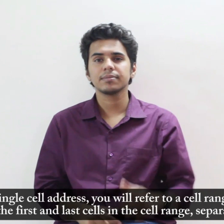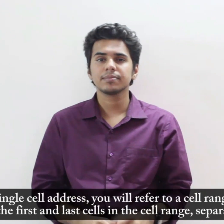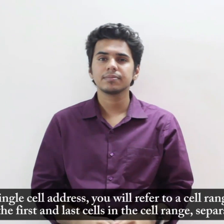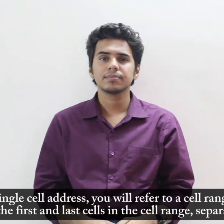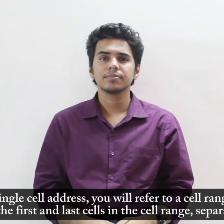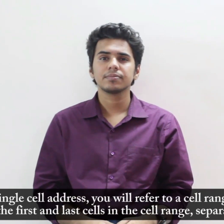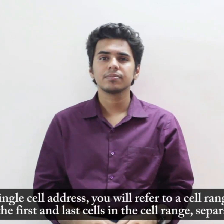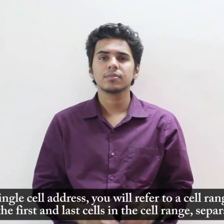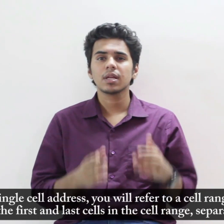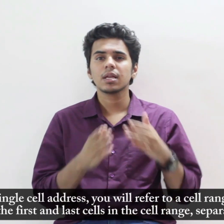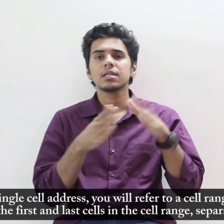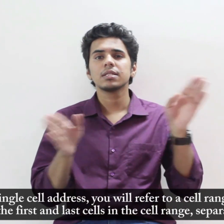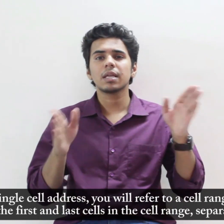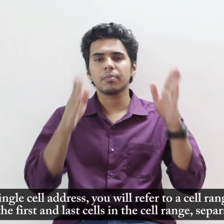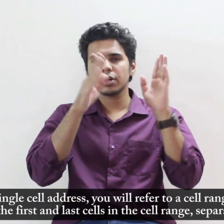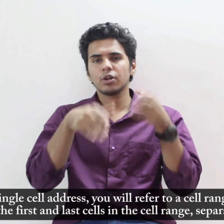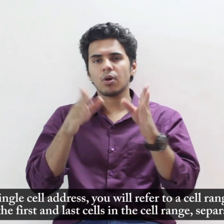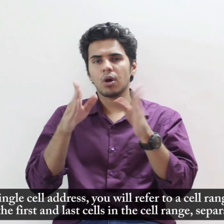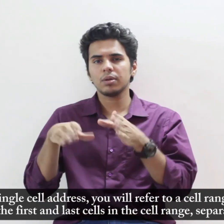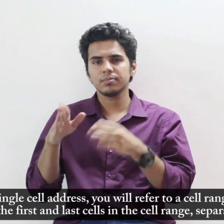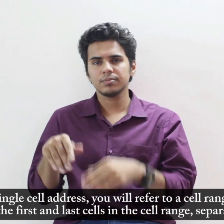cell range separated by a colon.